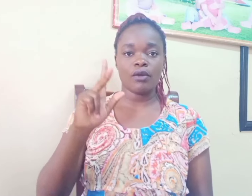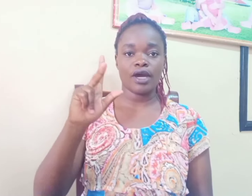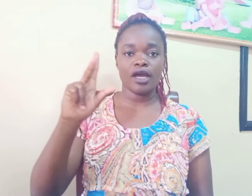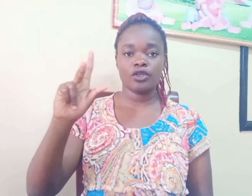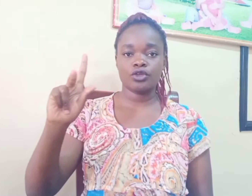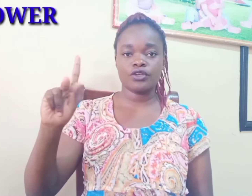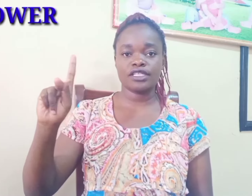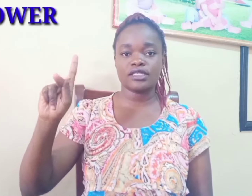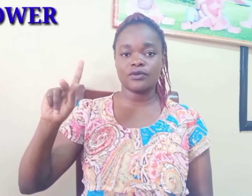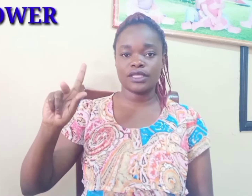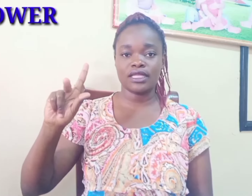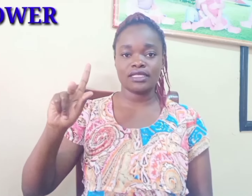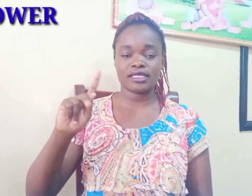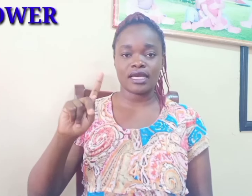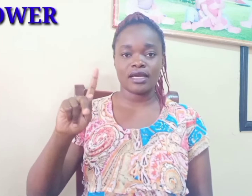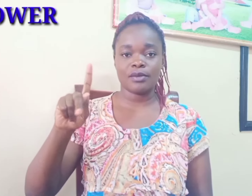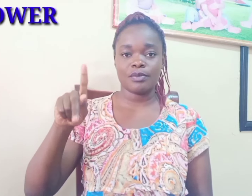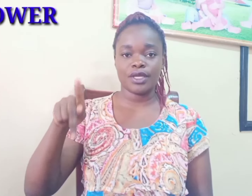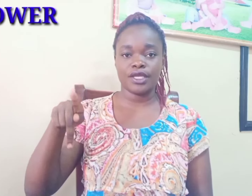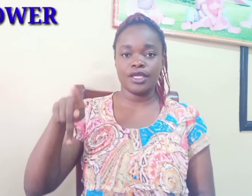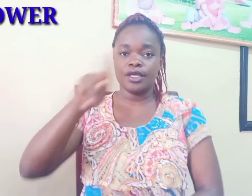Power, you do it with letter P.